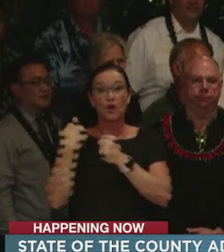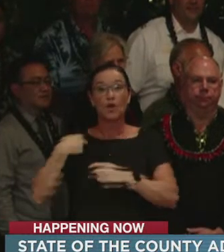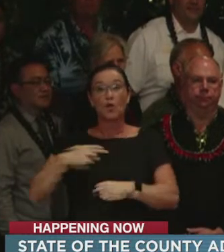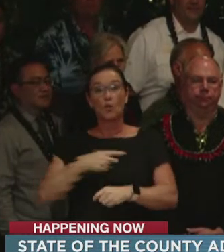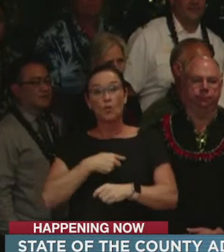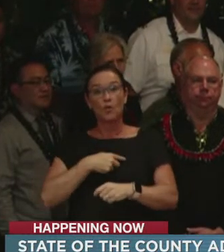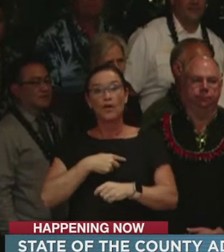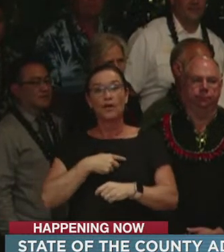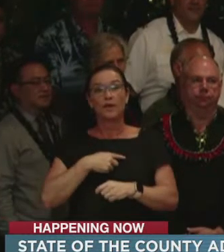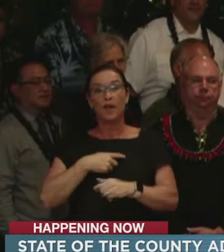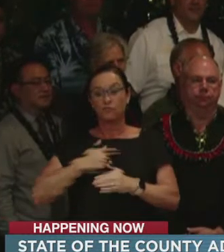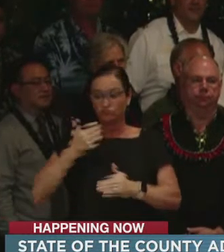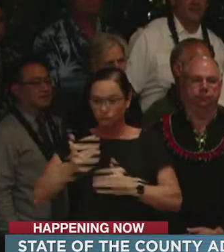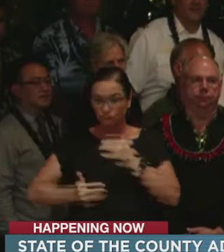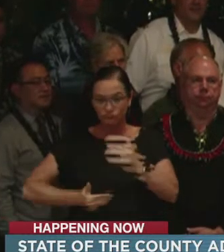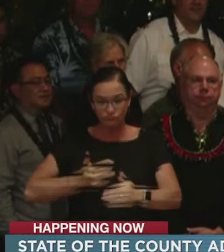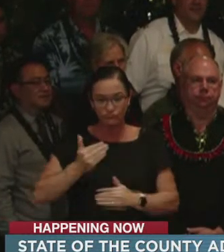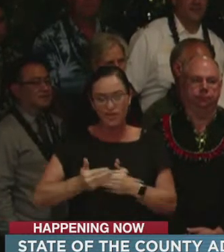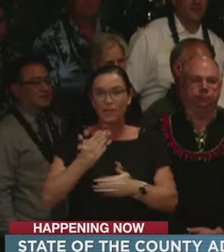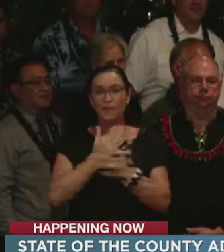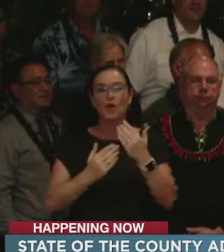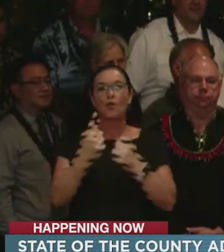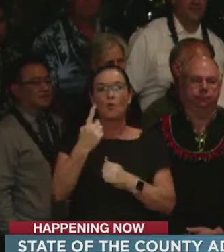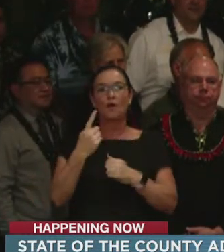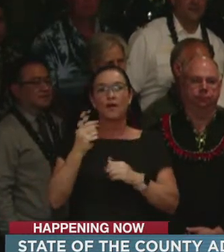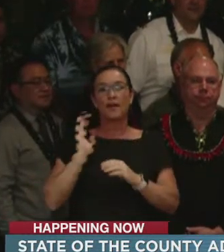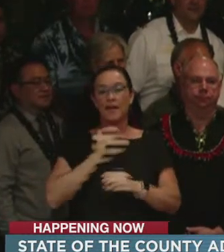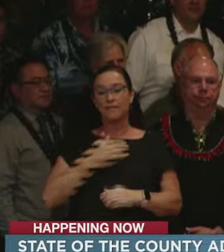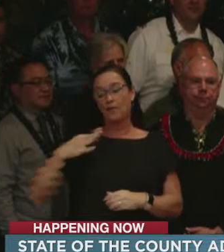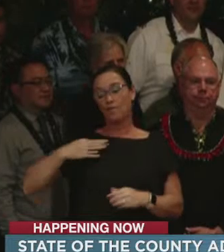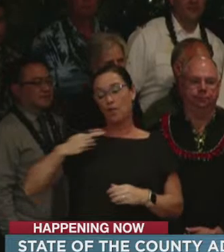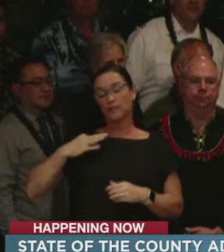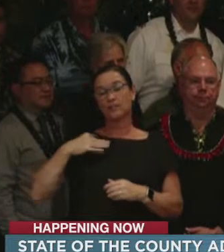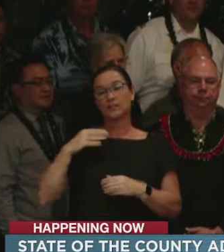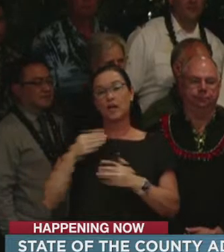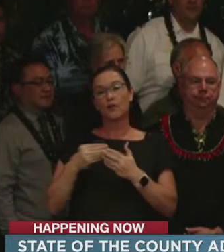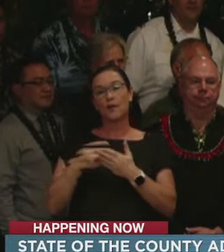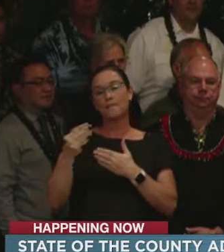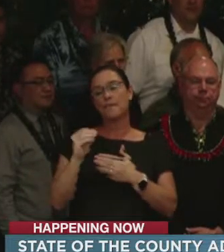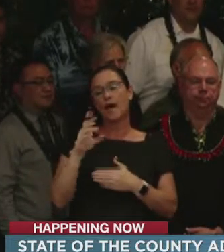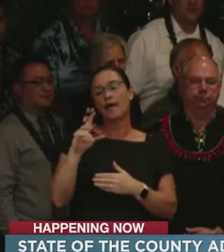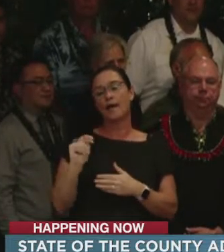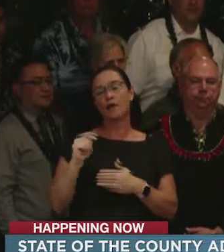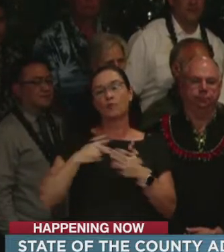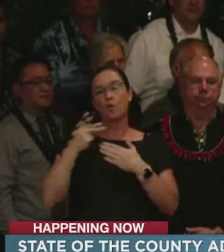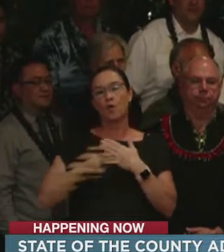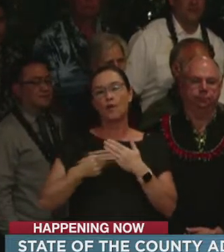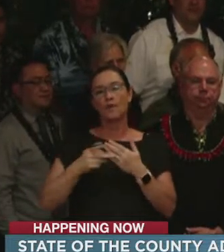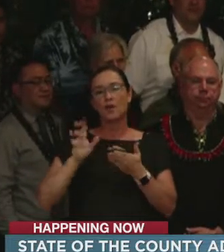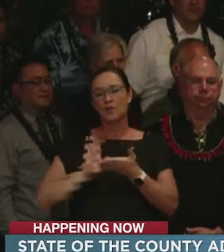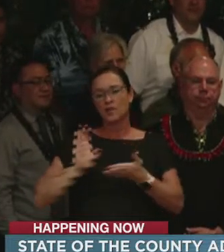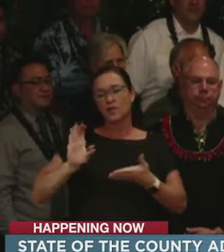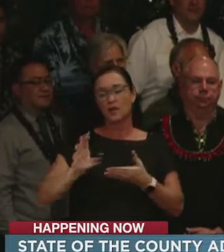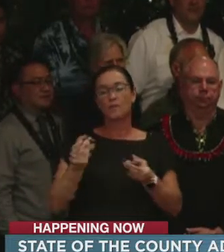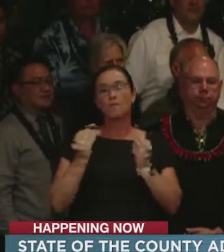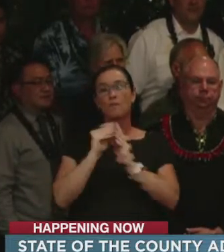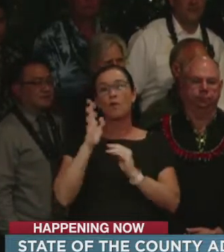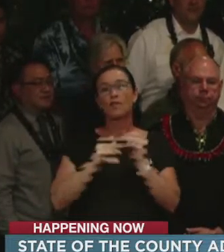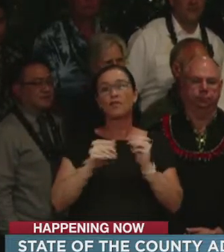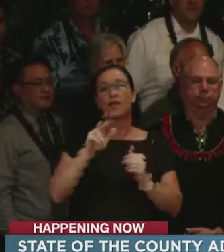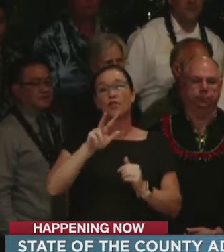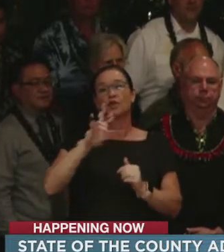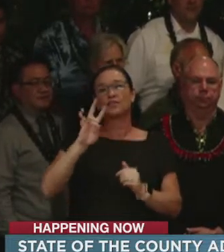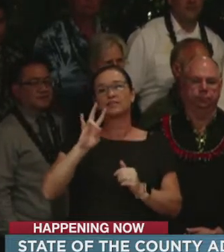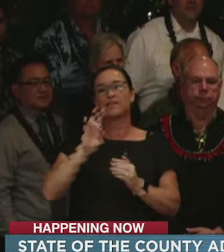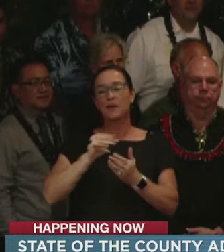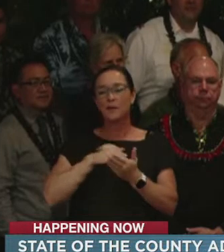significant progress on phase 1 of our voluntary buyout program, spending over $37 million of federal